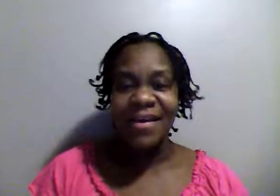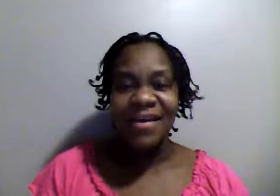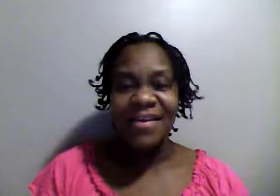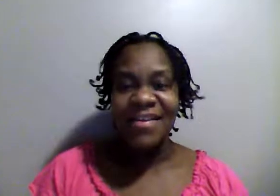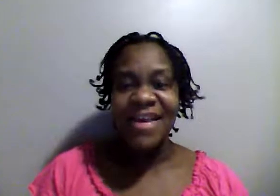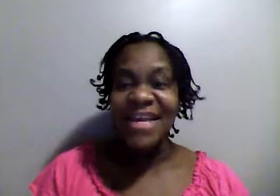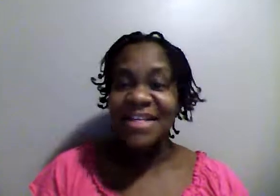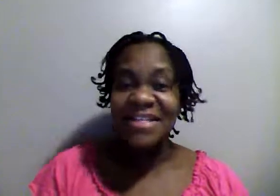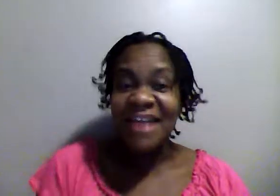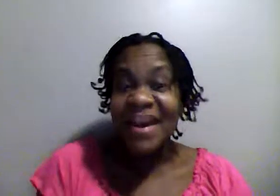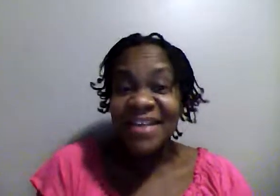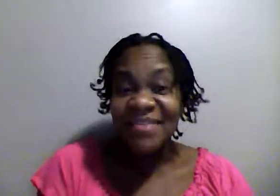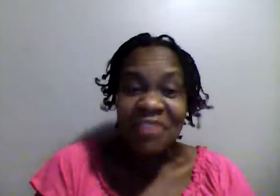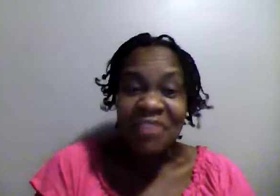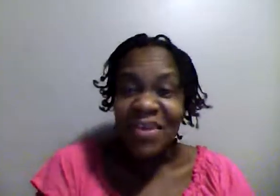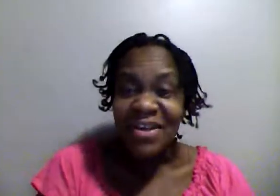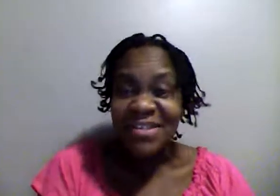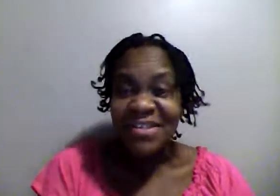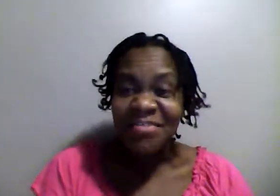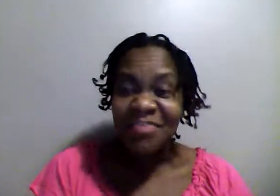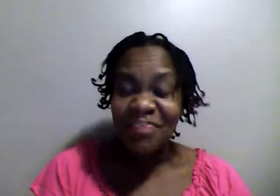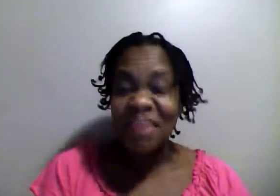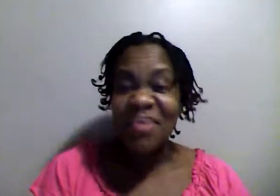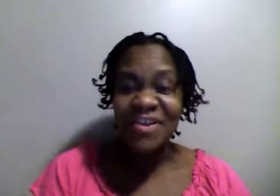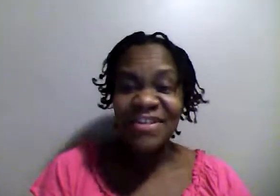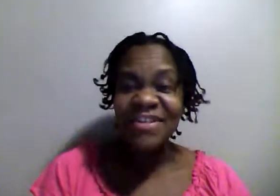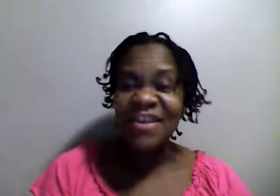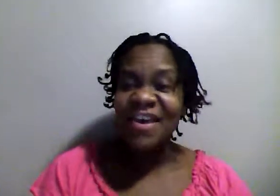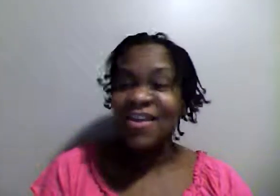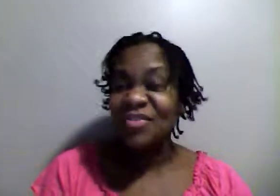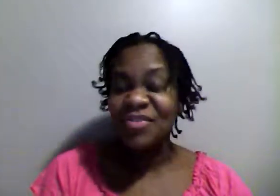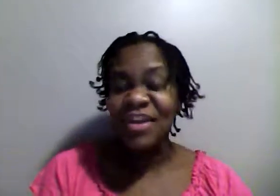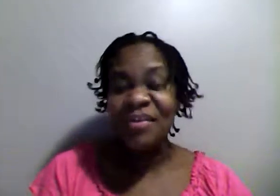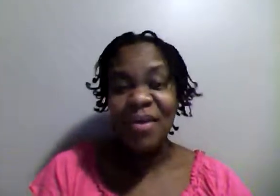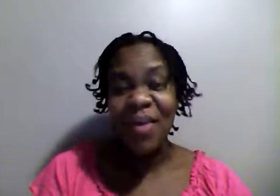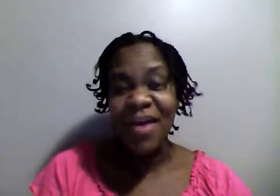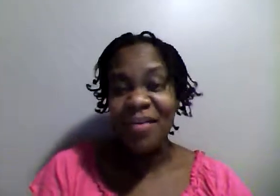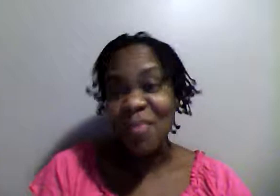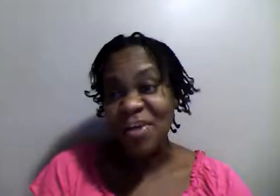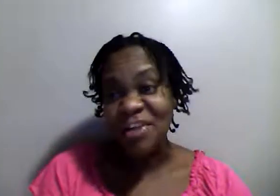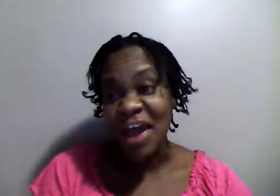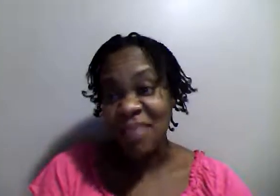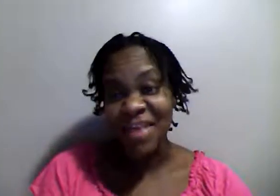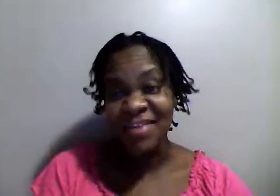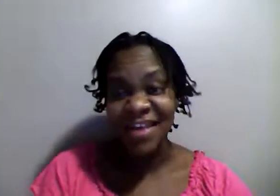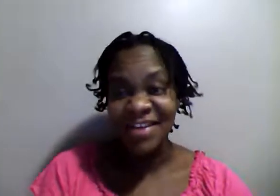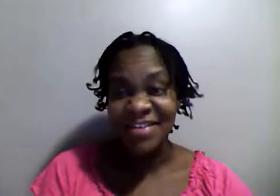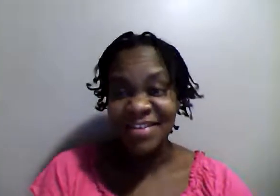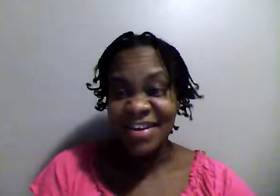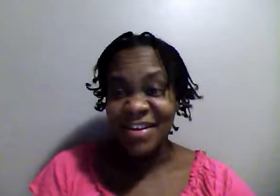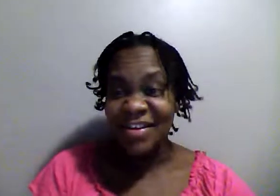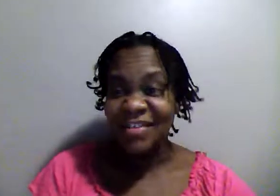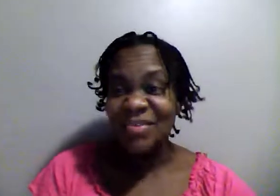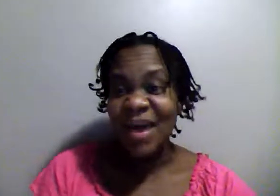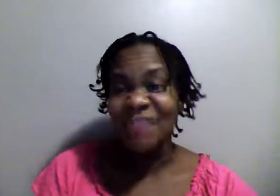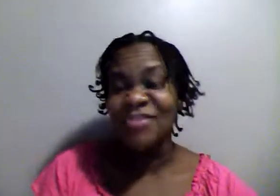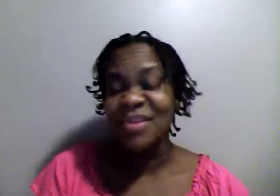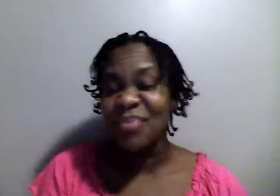the heat is nice for 3 months. Peppers usually require more time than that to actually